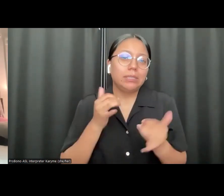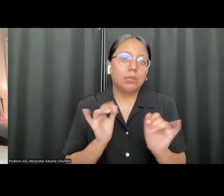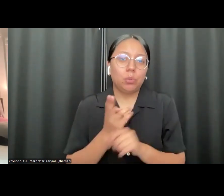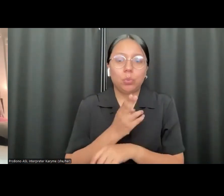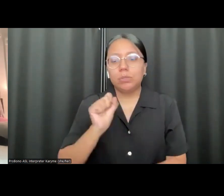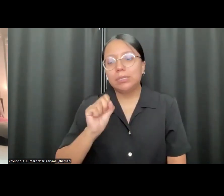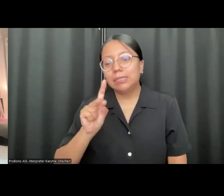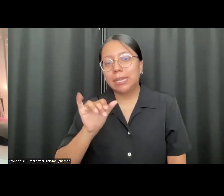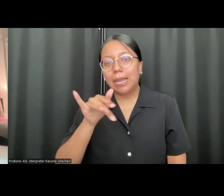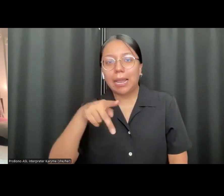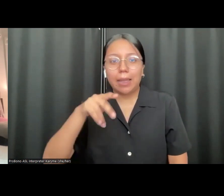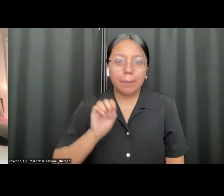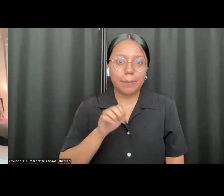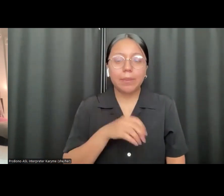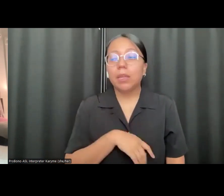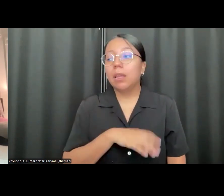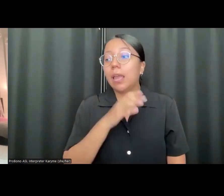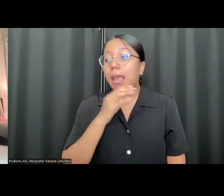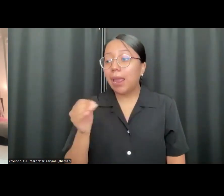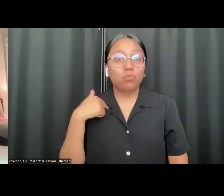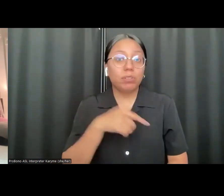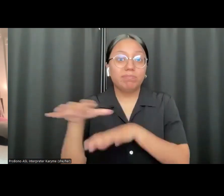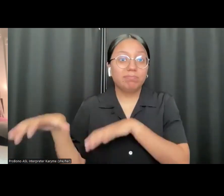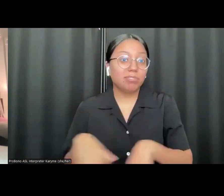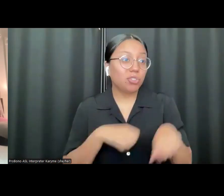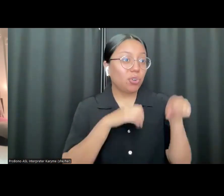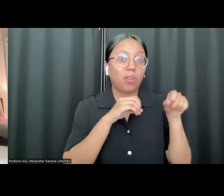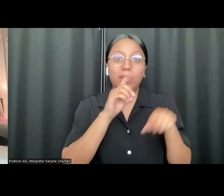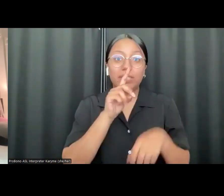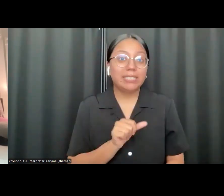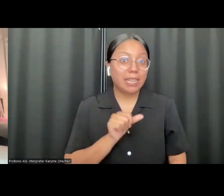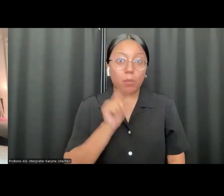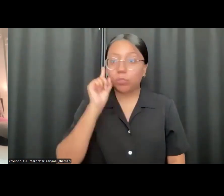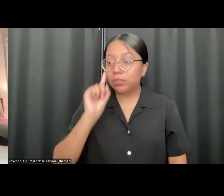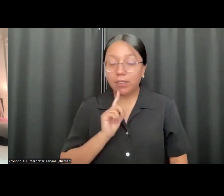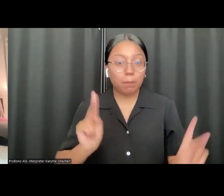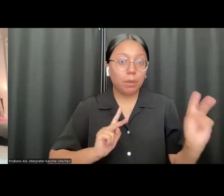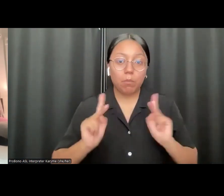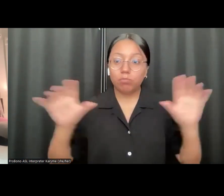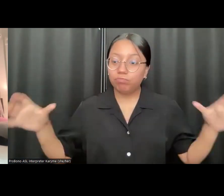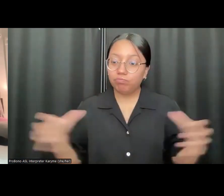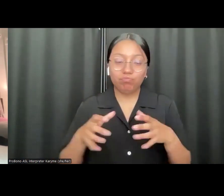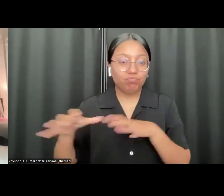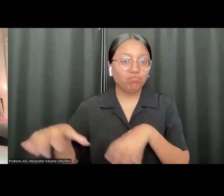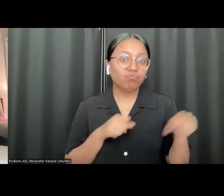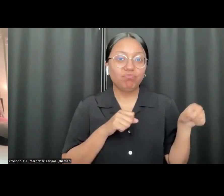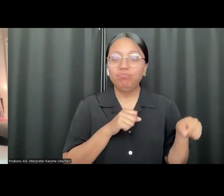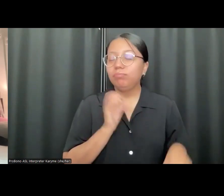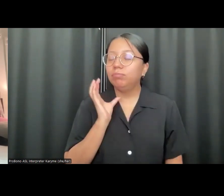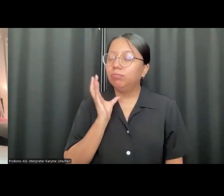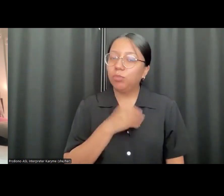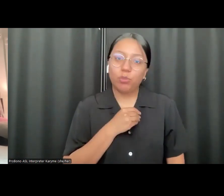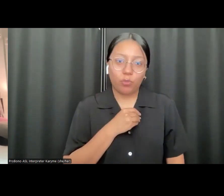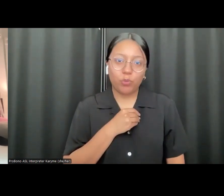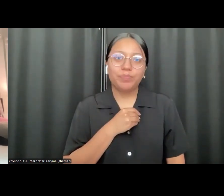as disabled folks and deaf folks doing performance art, and it was beautiful. And um, I'm going to quickly share